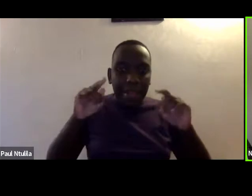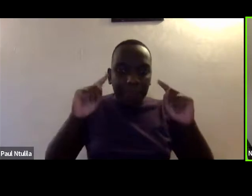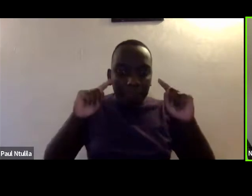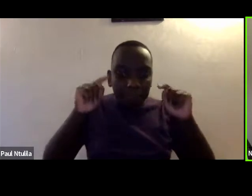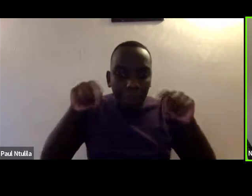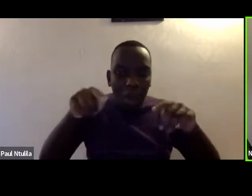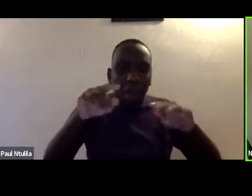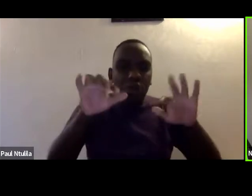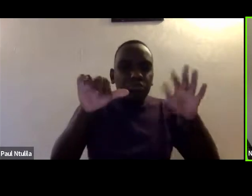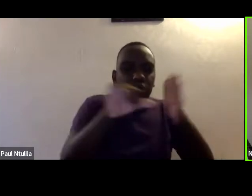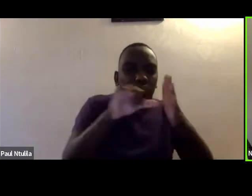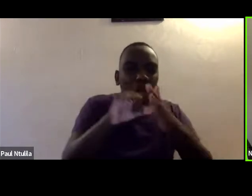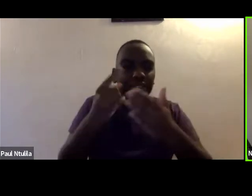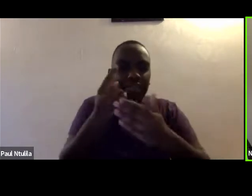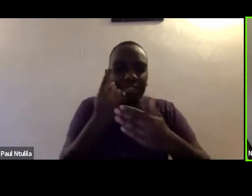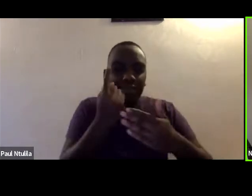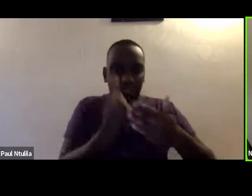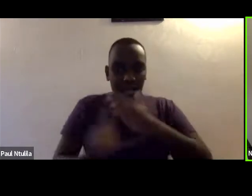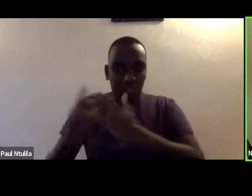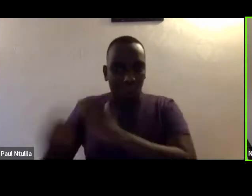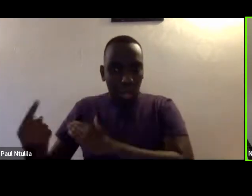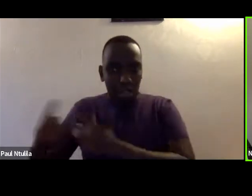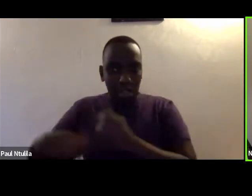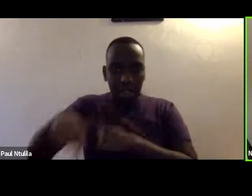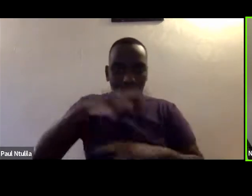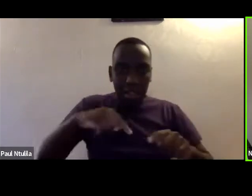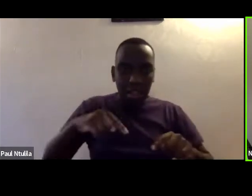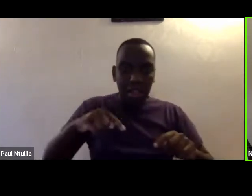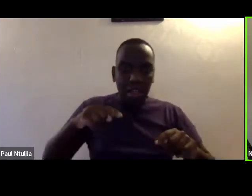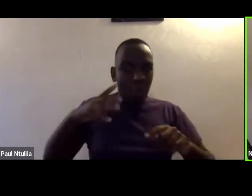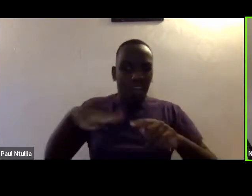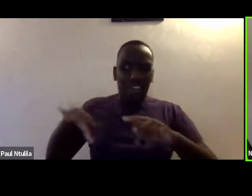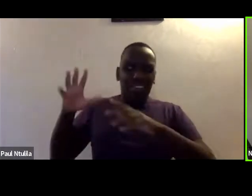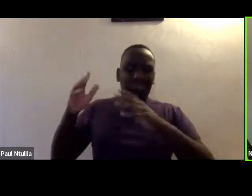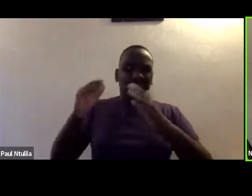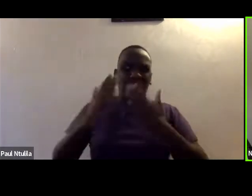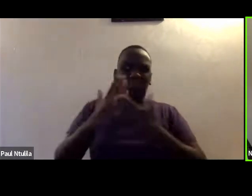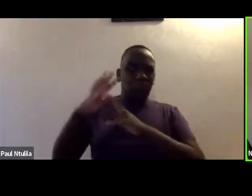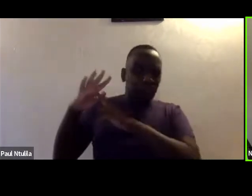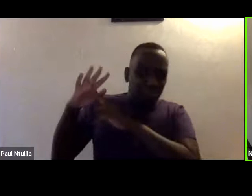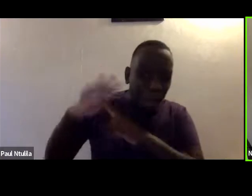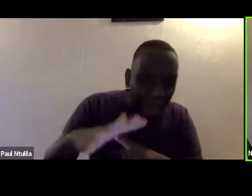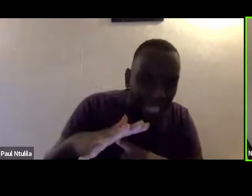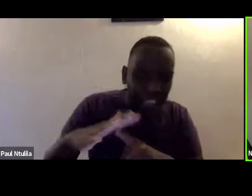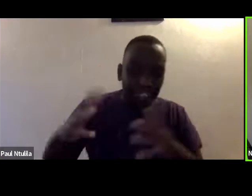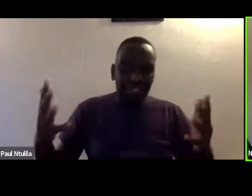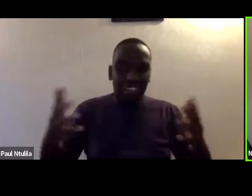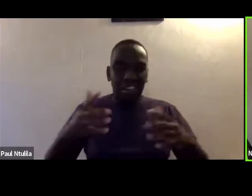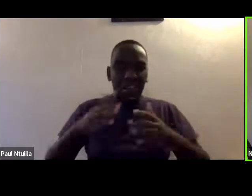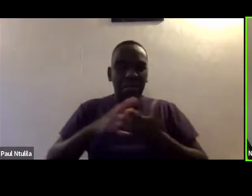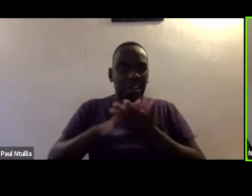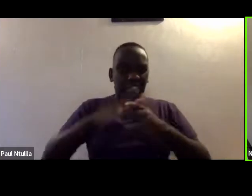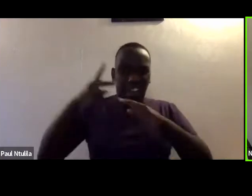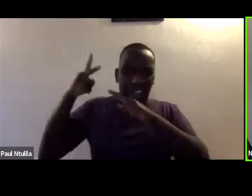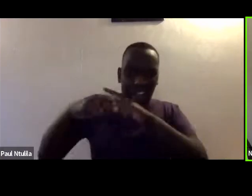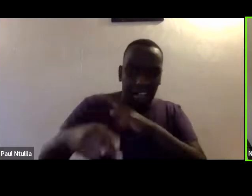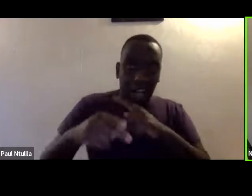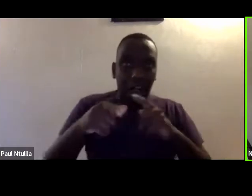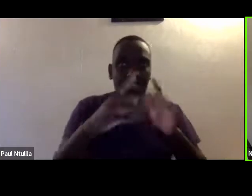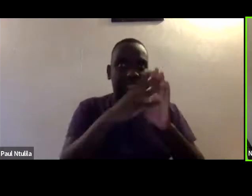we need to come together more collectively and not to be seen as individual problems.